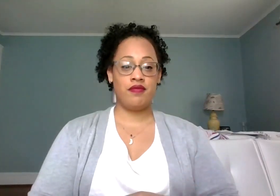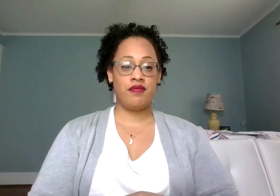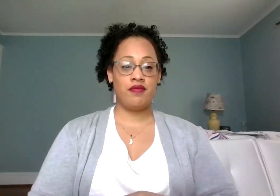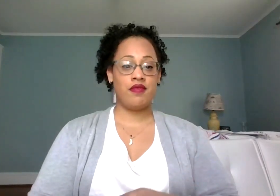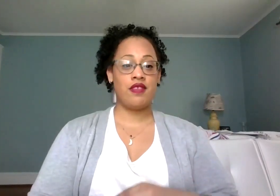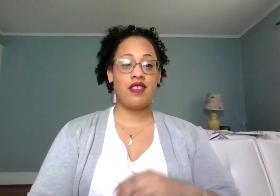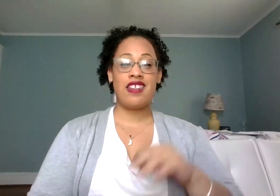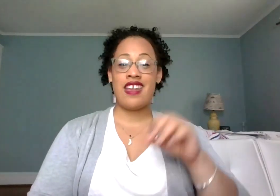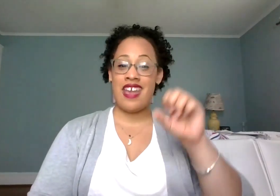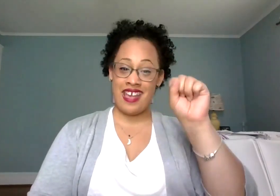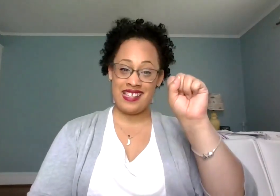S.